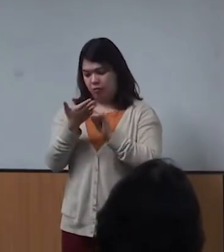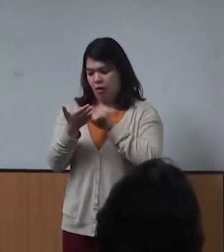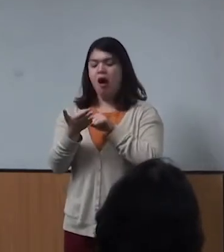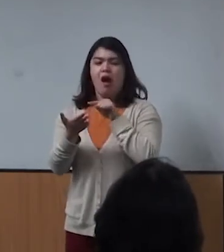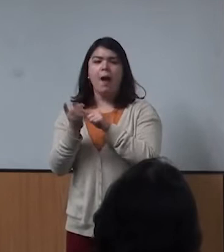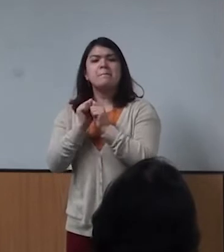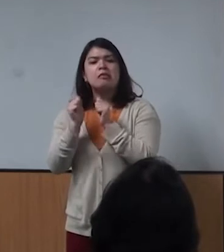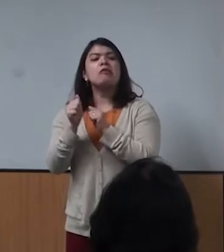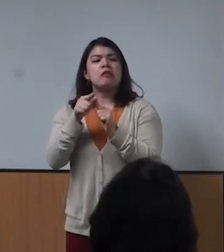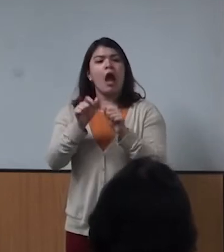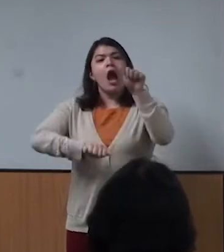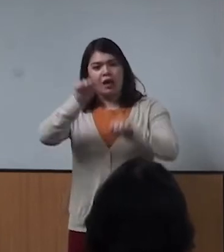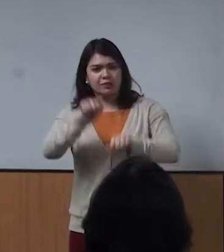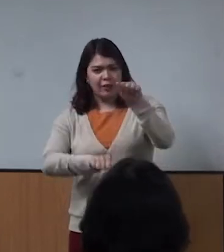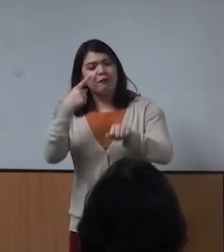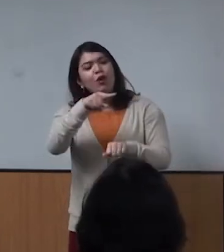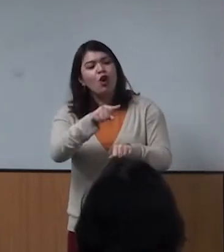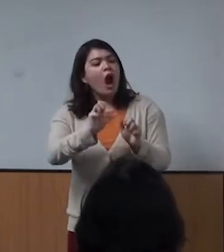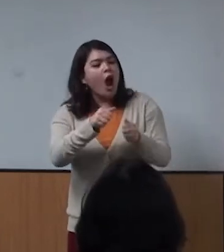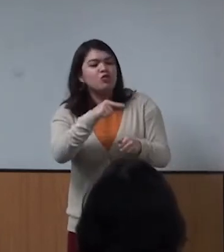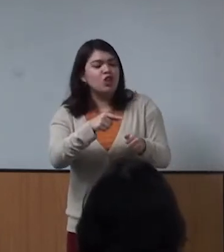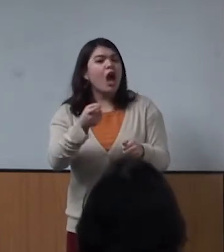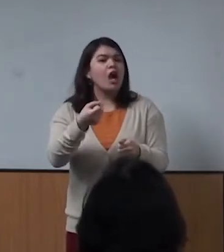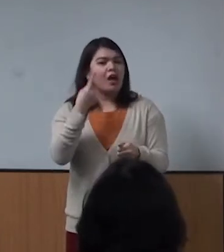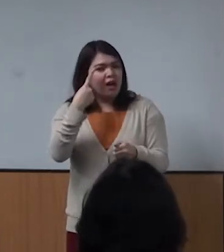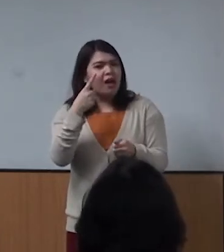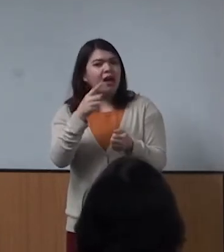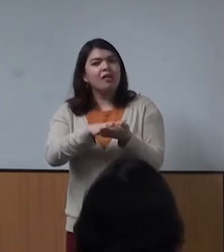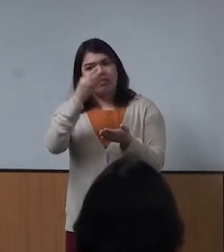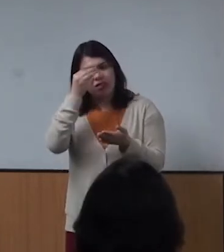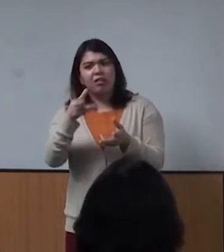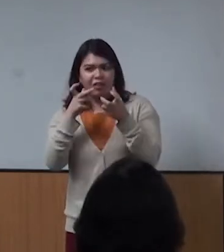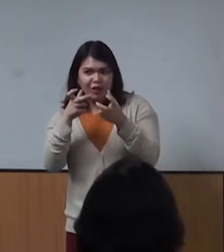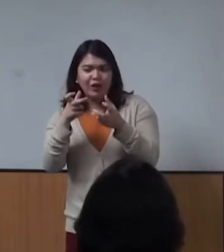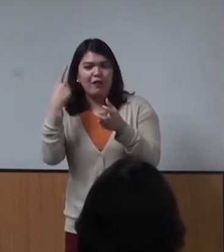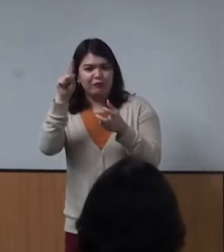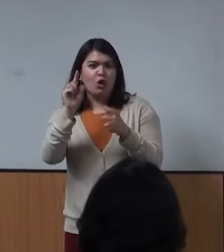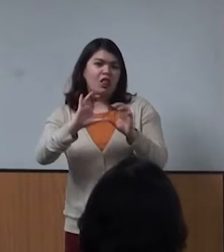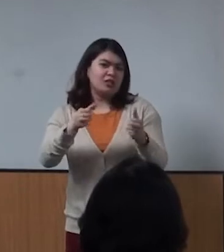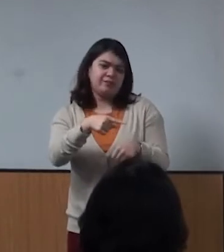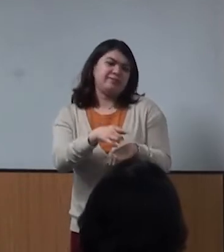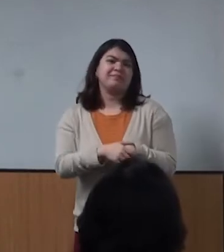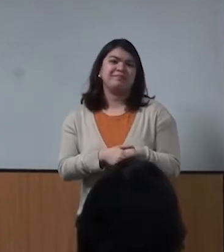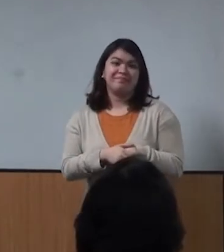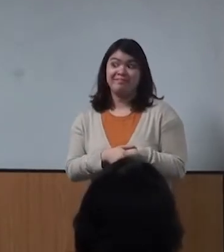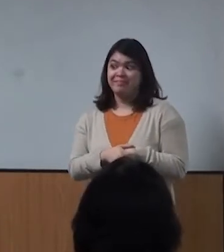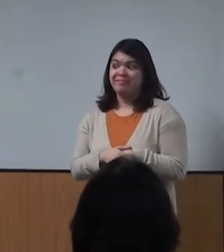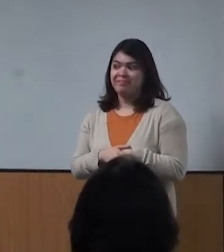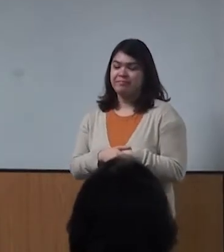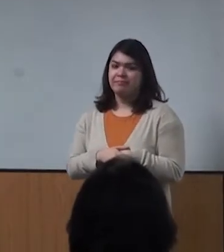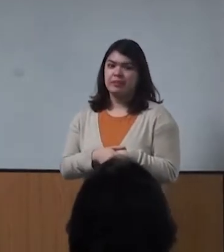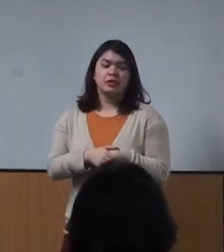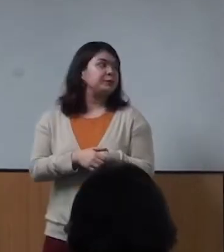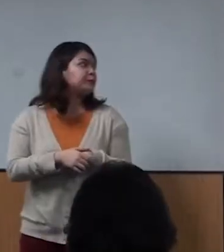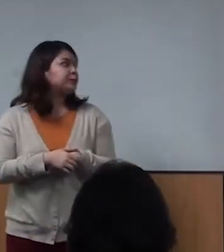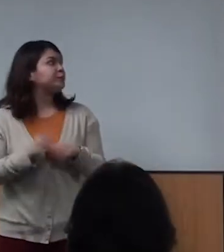that will give us a measure of how well the students learn. So what are